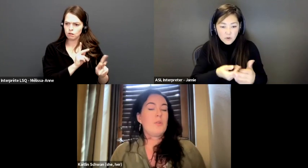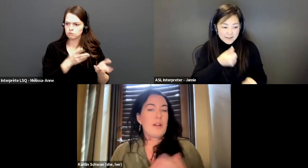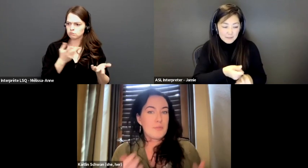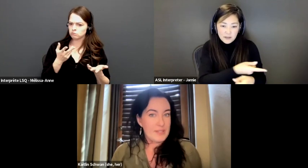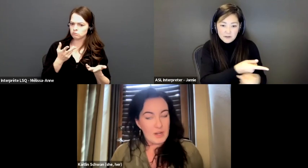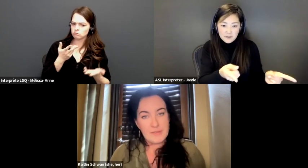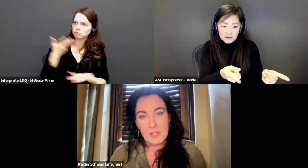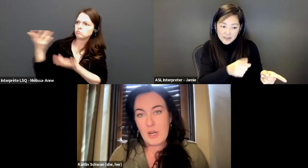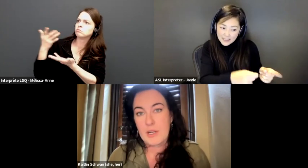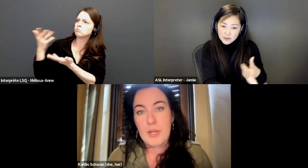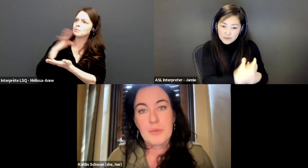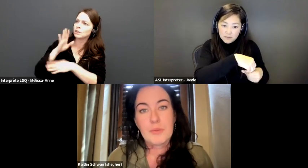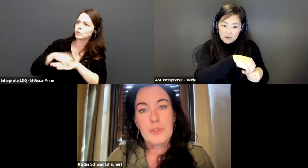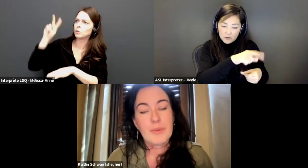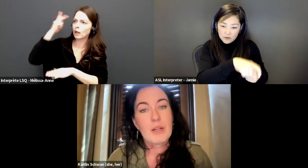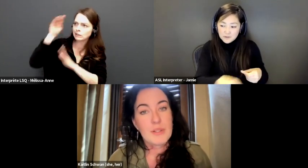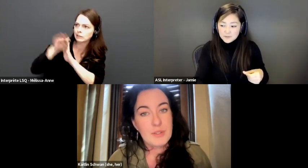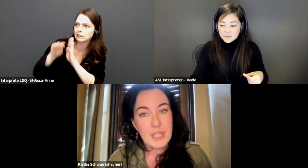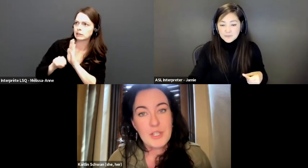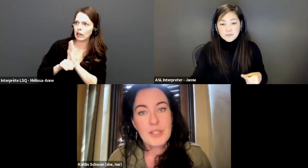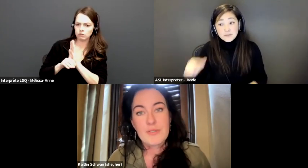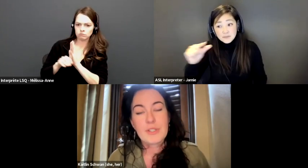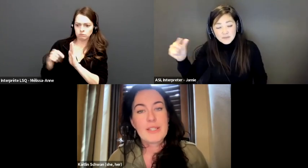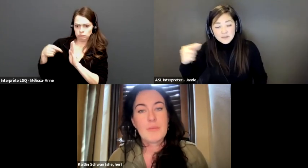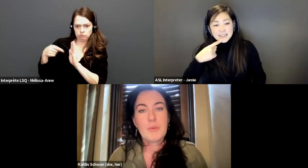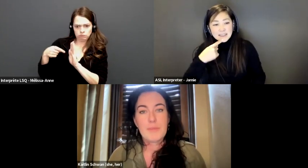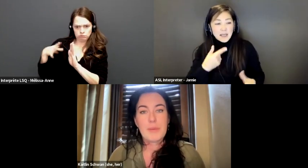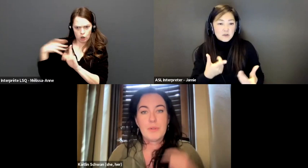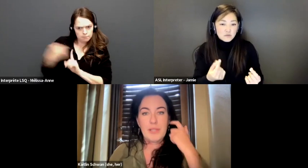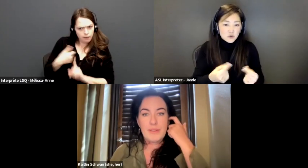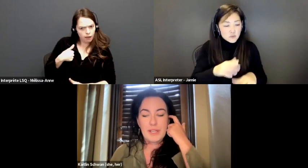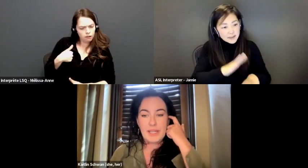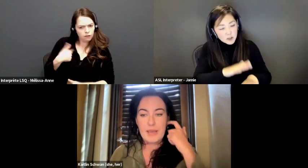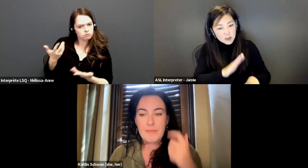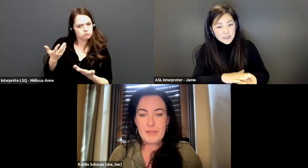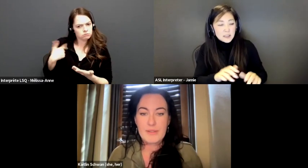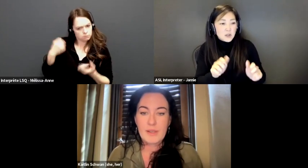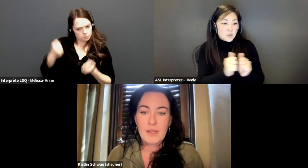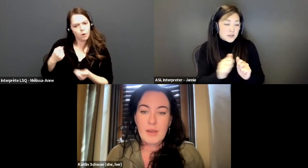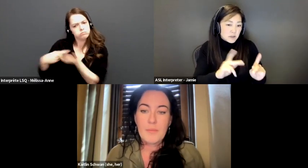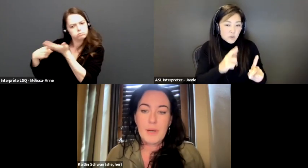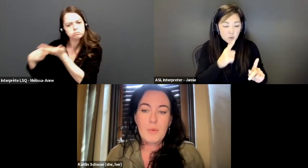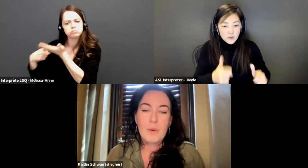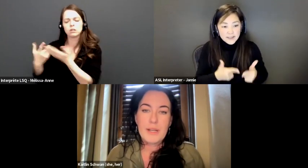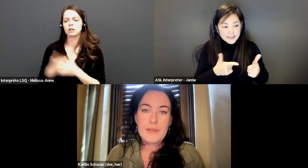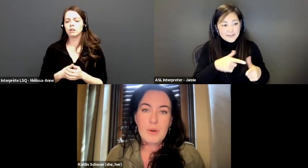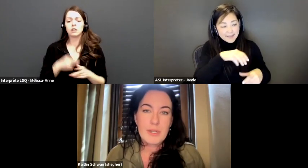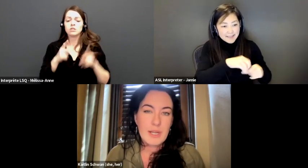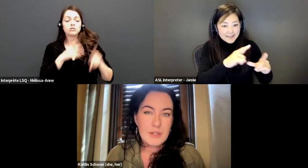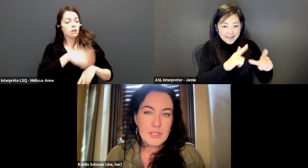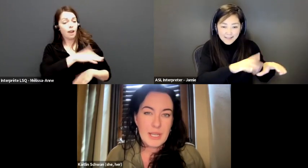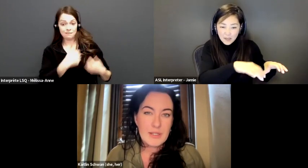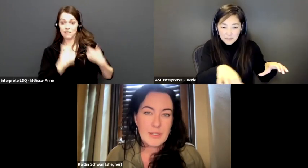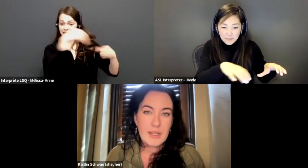So governments often talk about doing consultations, for example, with people living in encampments. But what is